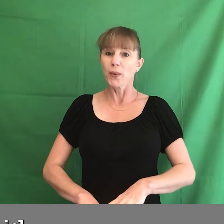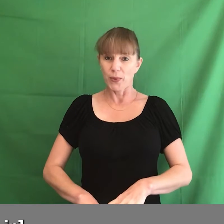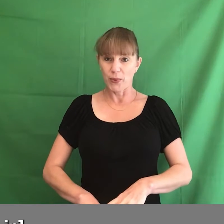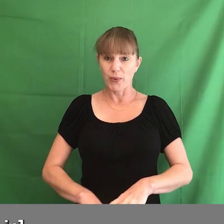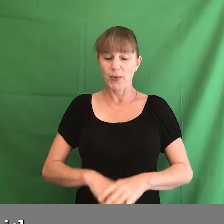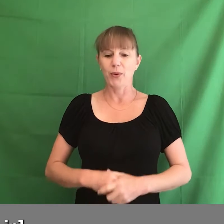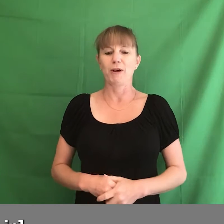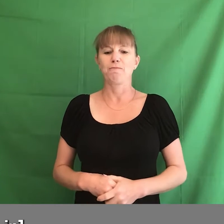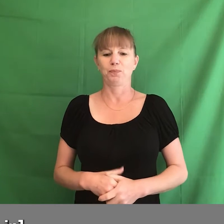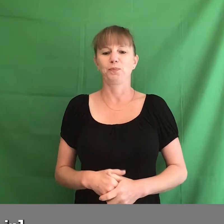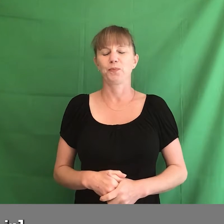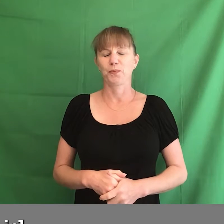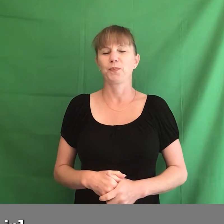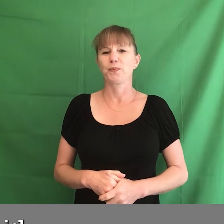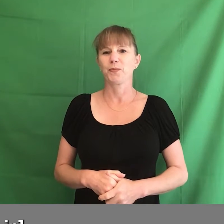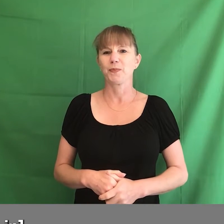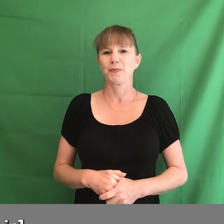and out.